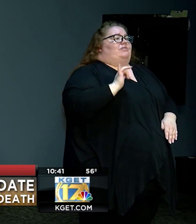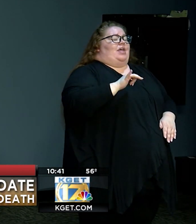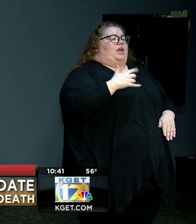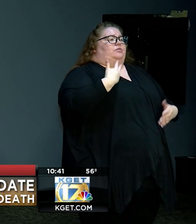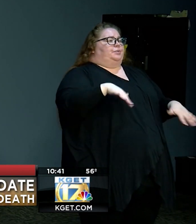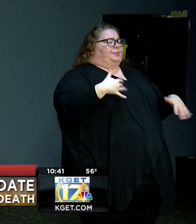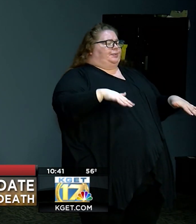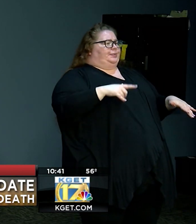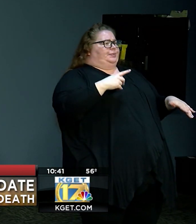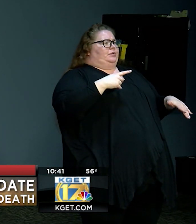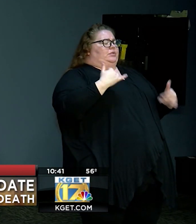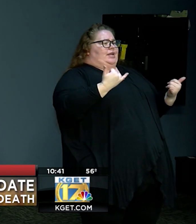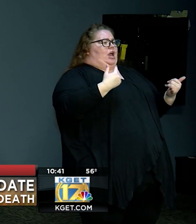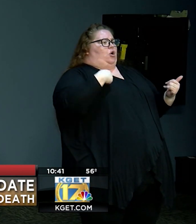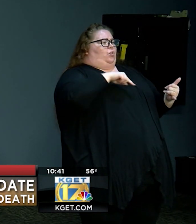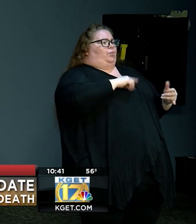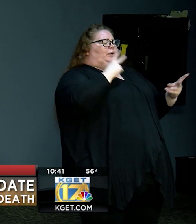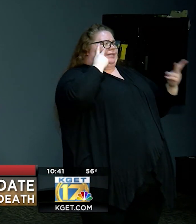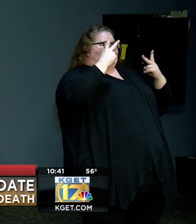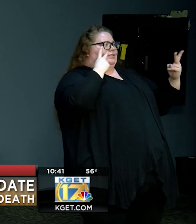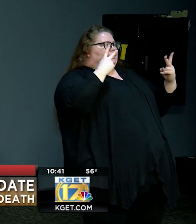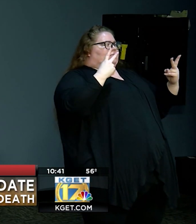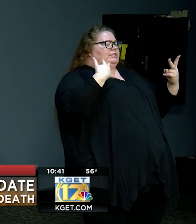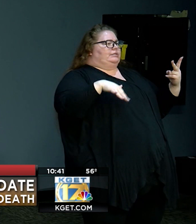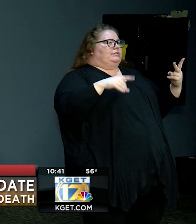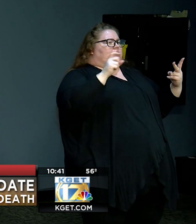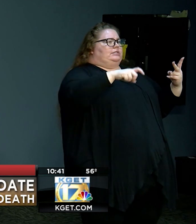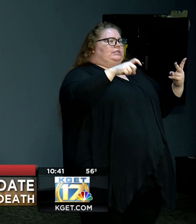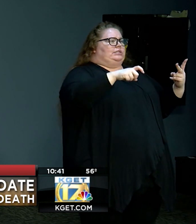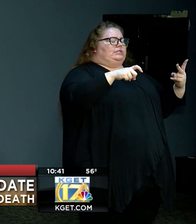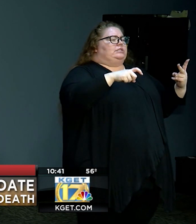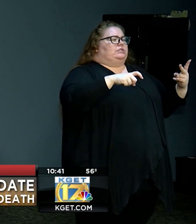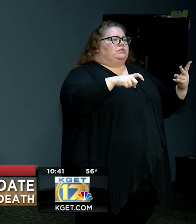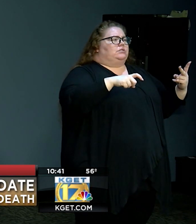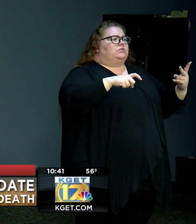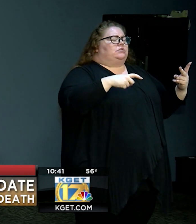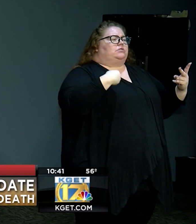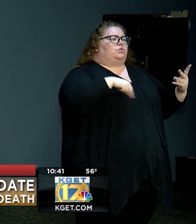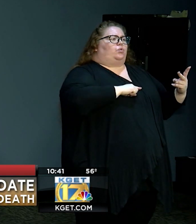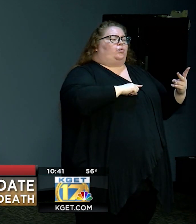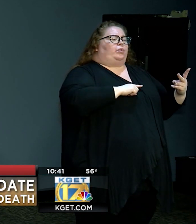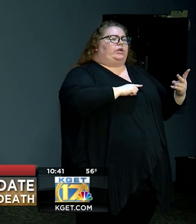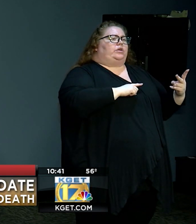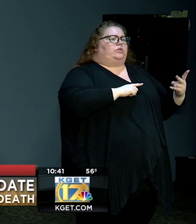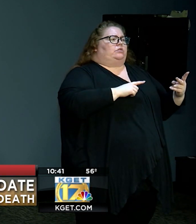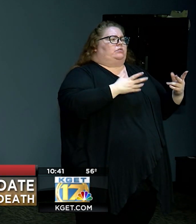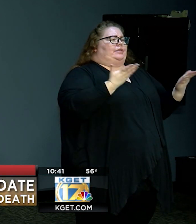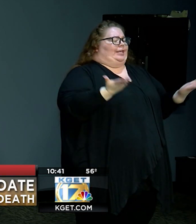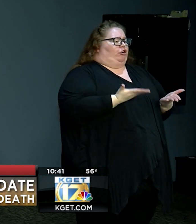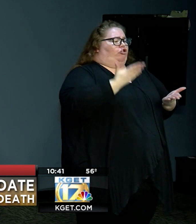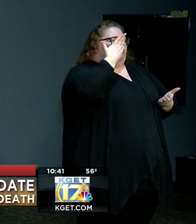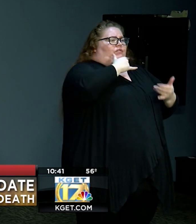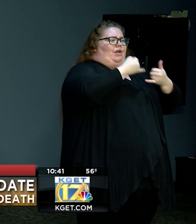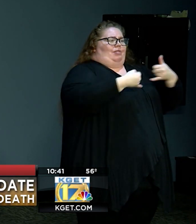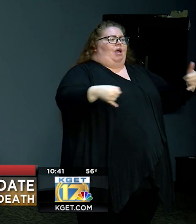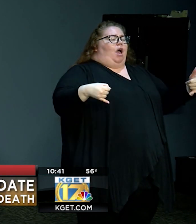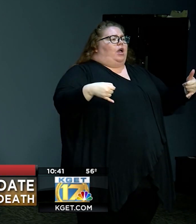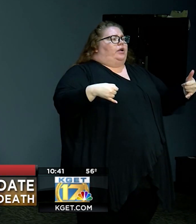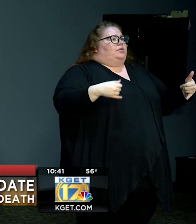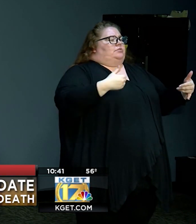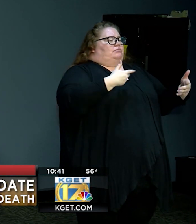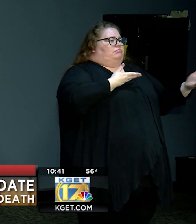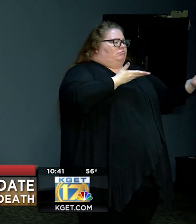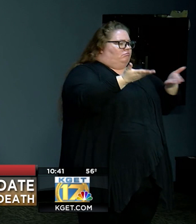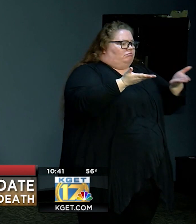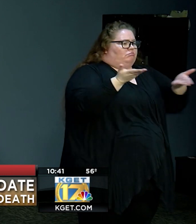county. And it is very gratifying for those of us who have been on the line serving this food, knowing